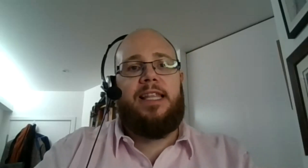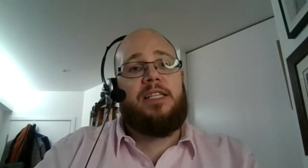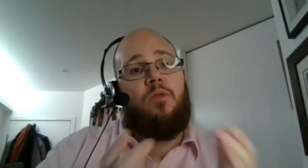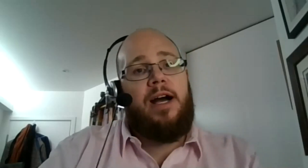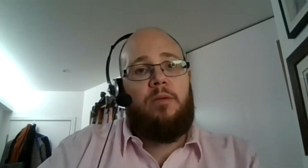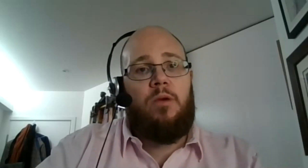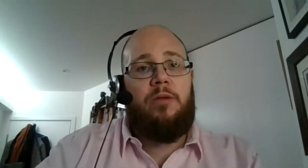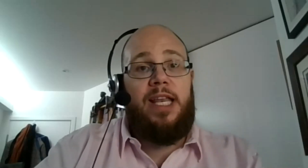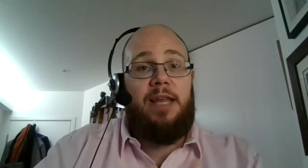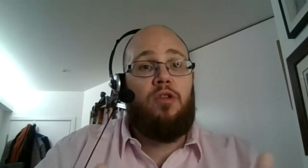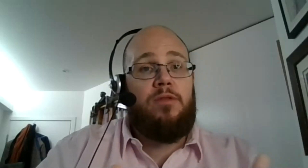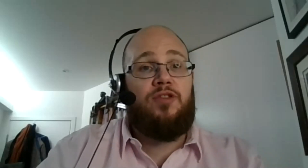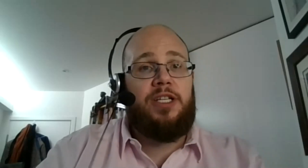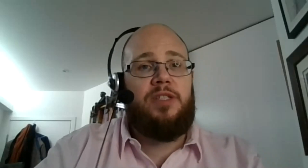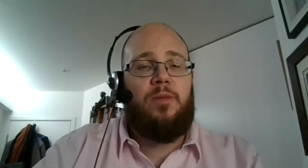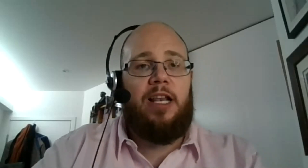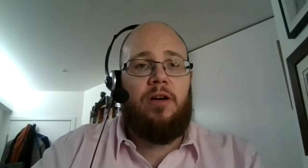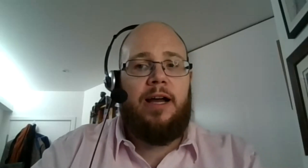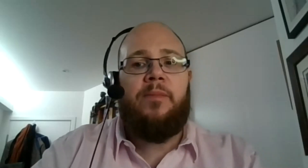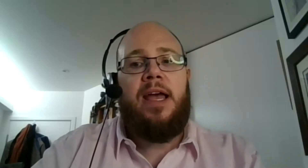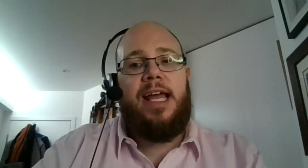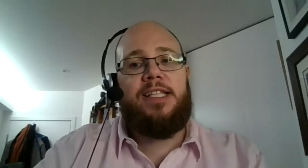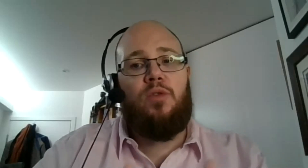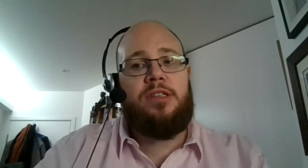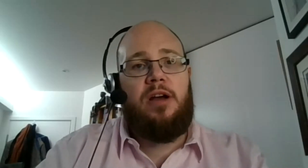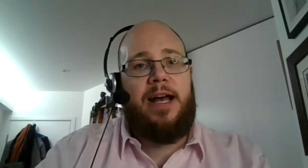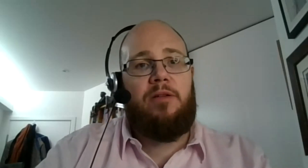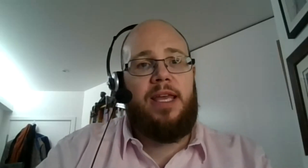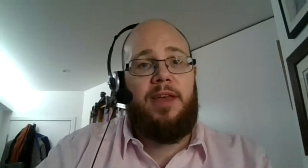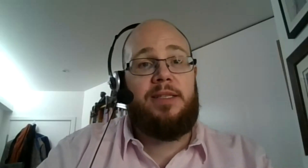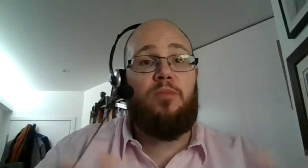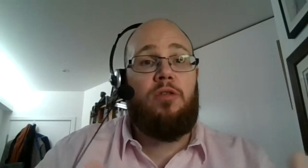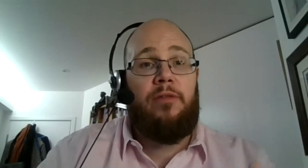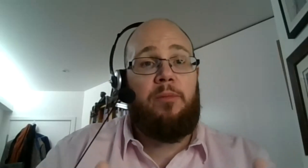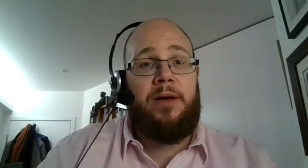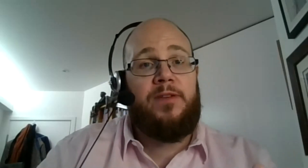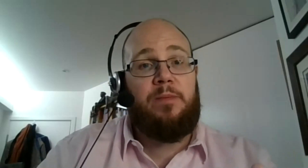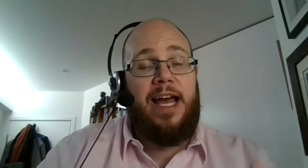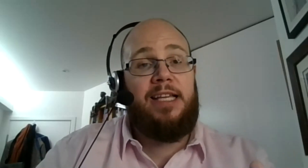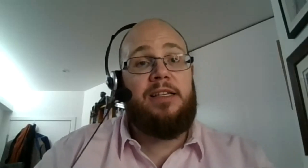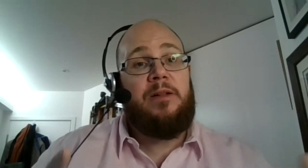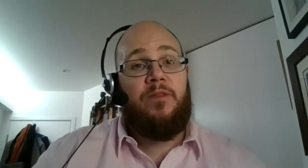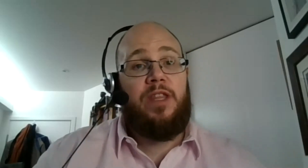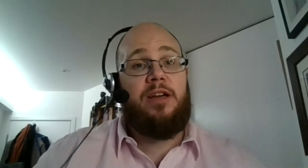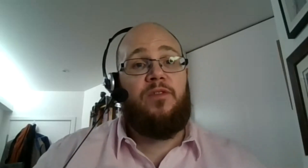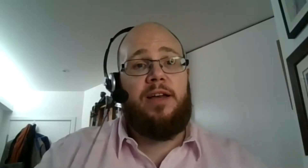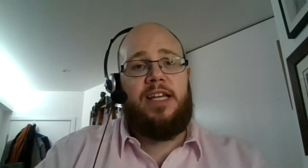that's why we need more restrictions for a bit longer. It's also about giving us more of a buffer space for those 5 days